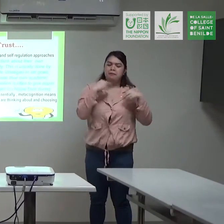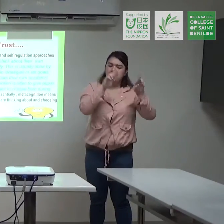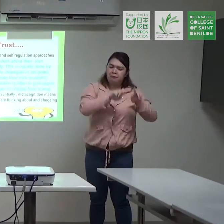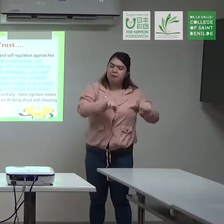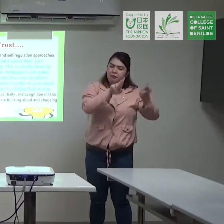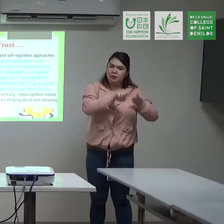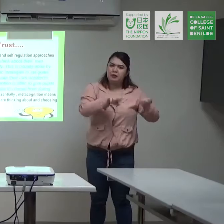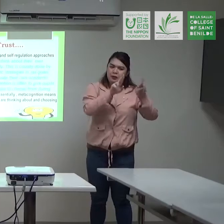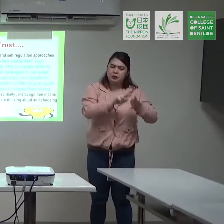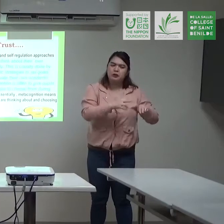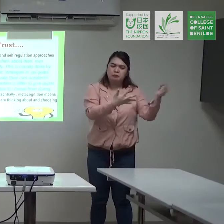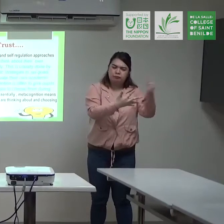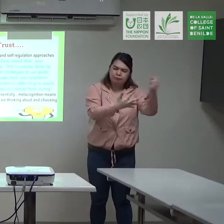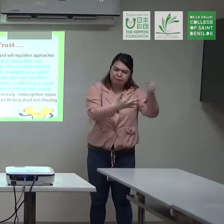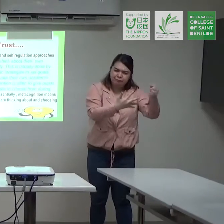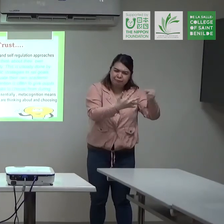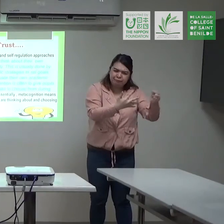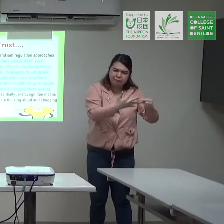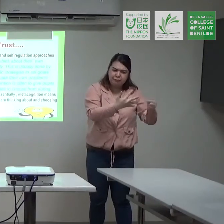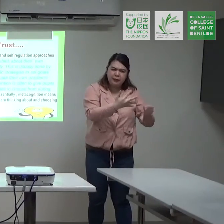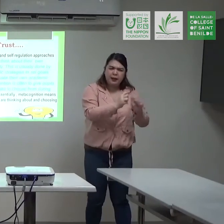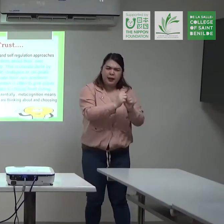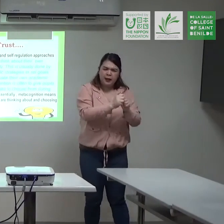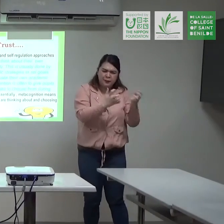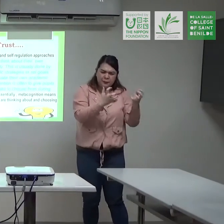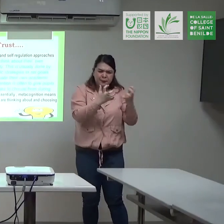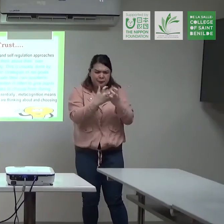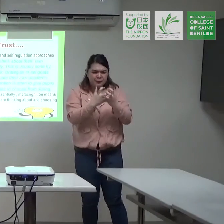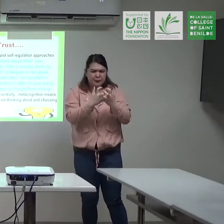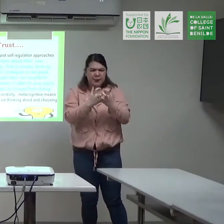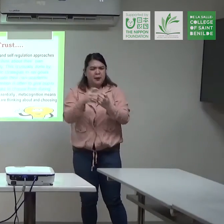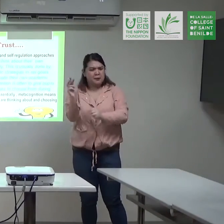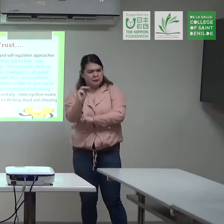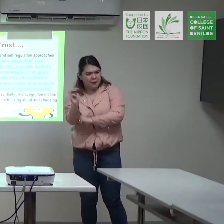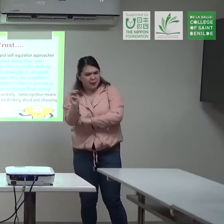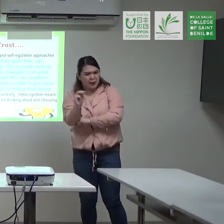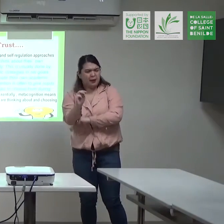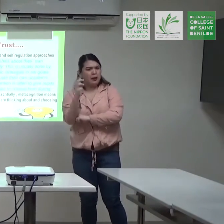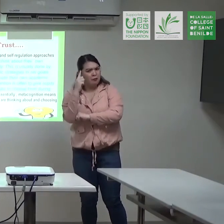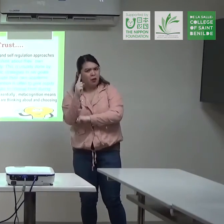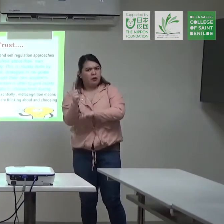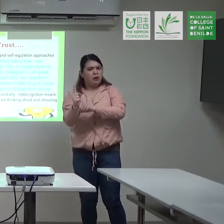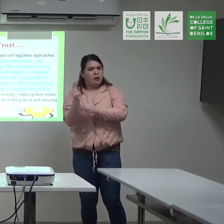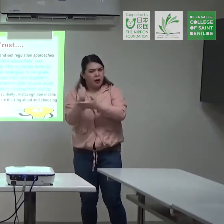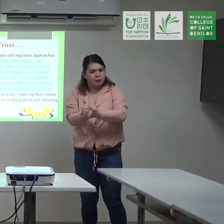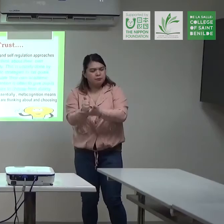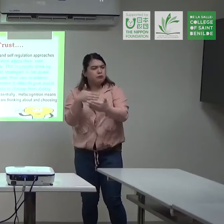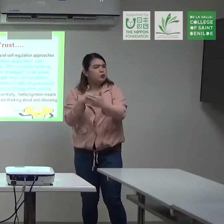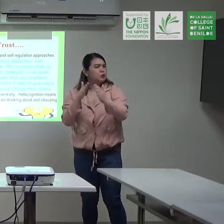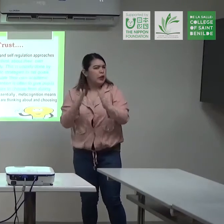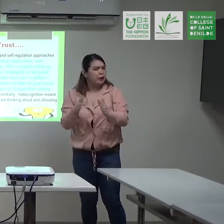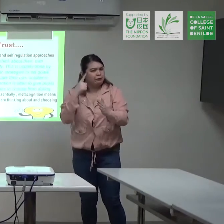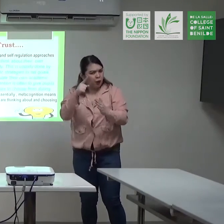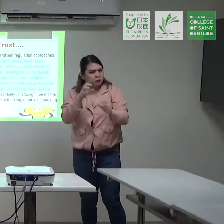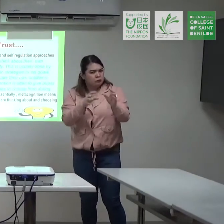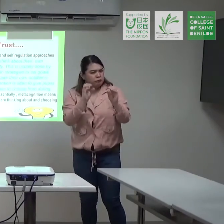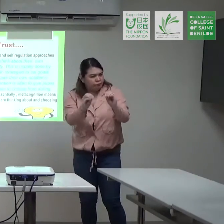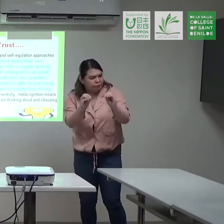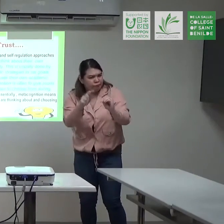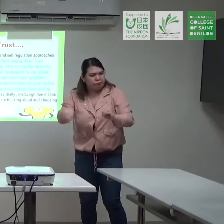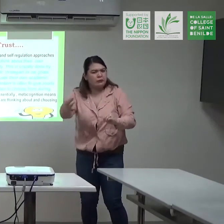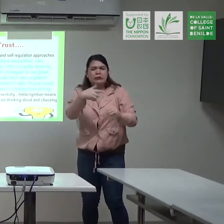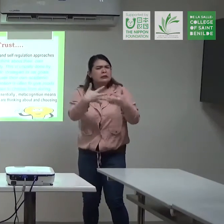on how metacognition can be taught by students, especially among high